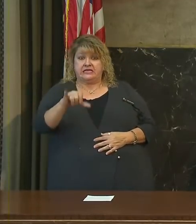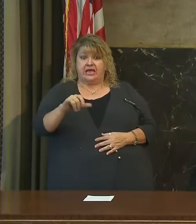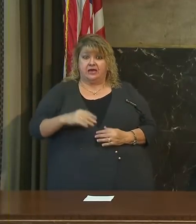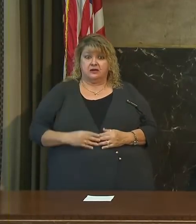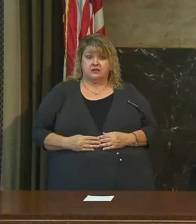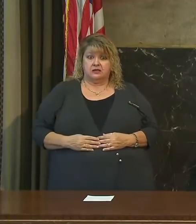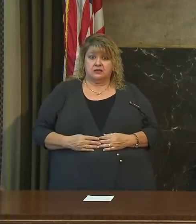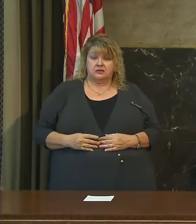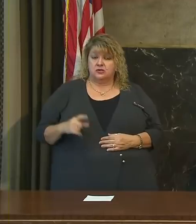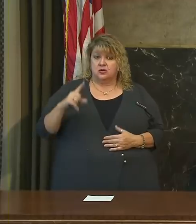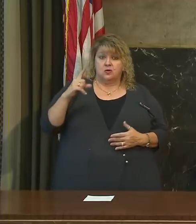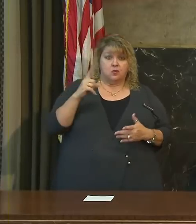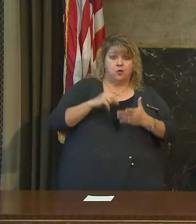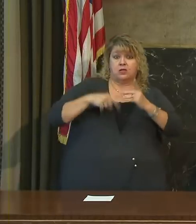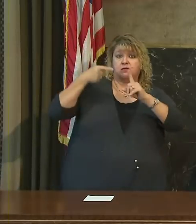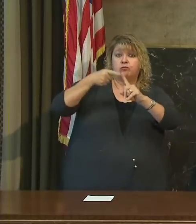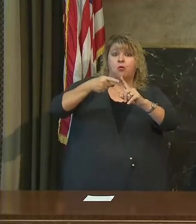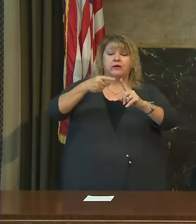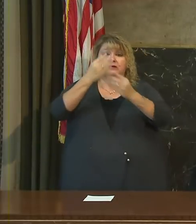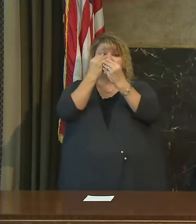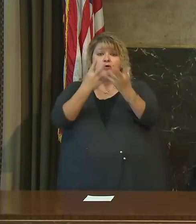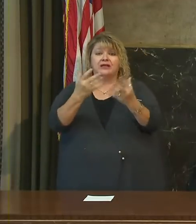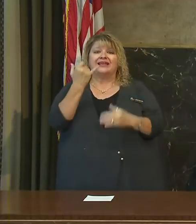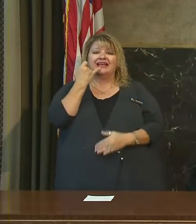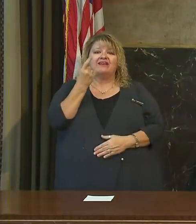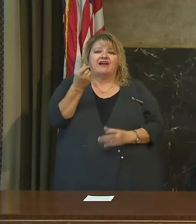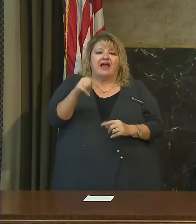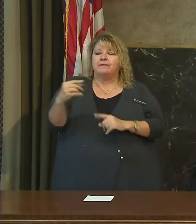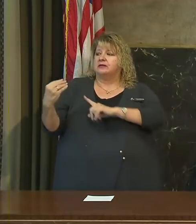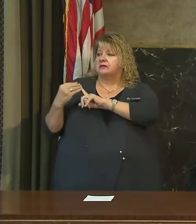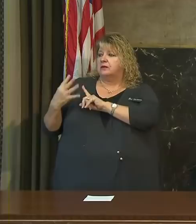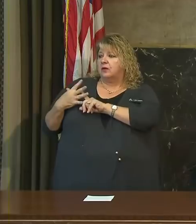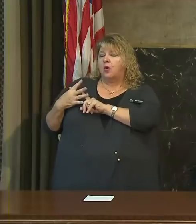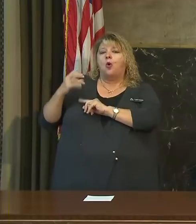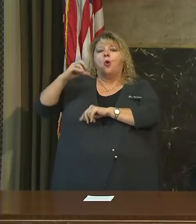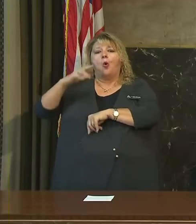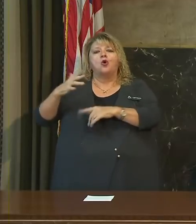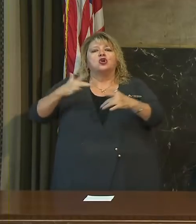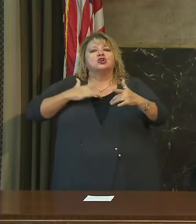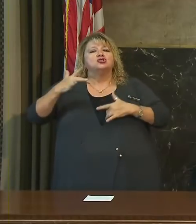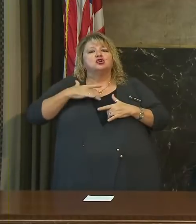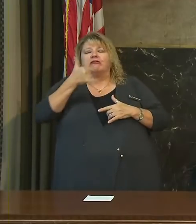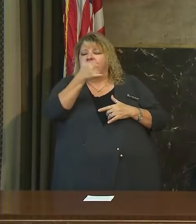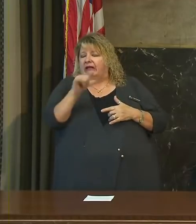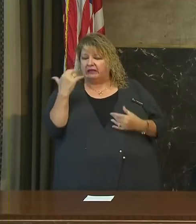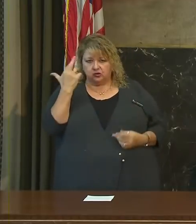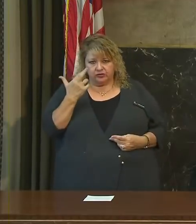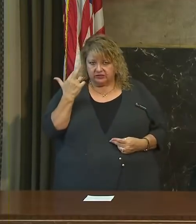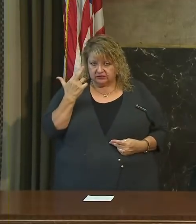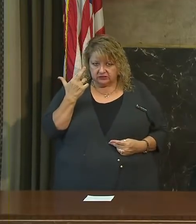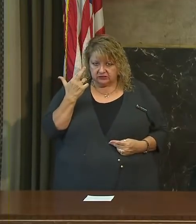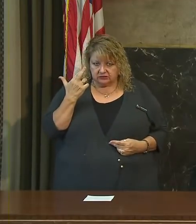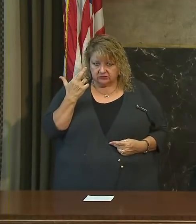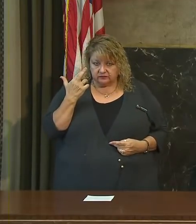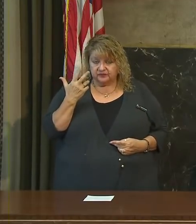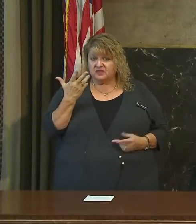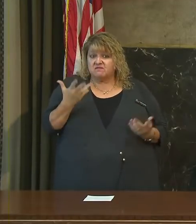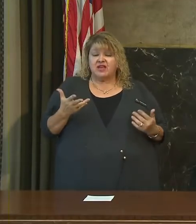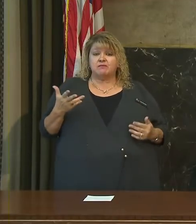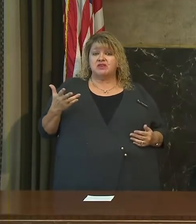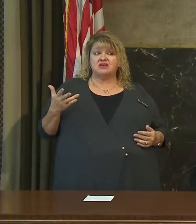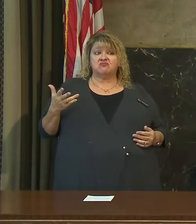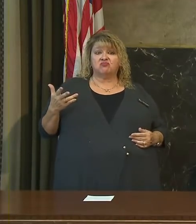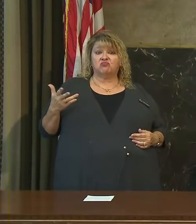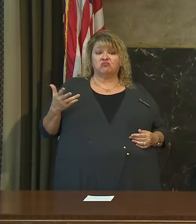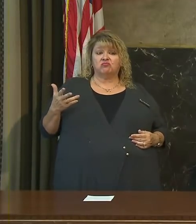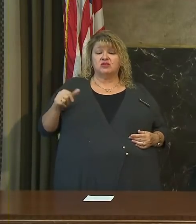trying to communicate now is if you were exposed now, or if you're concerned for any other reason, if you were perhaps not